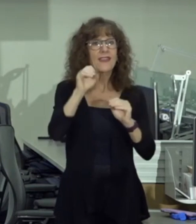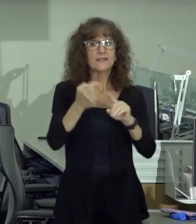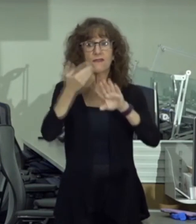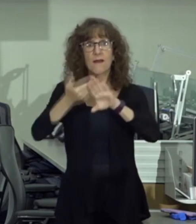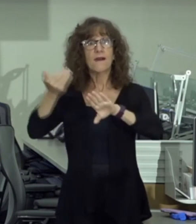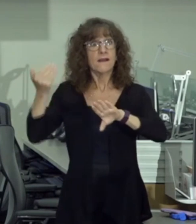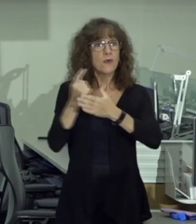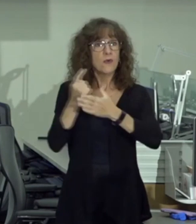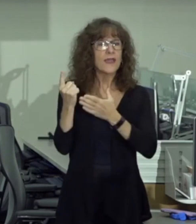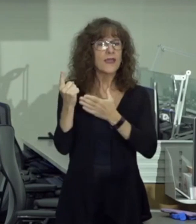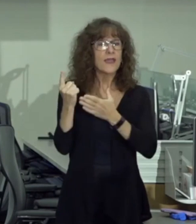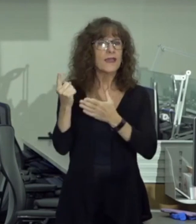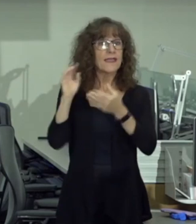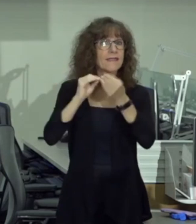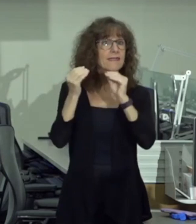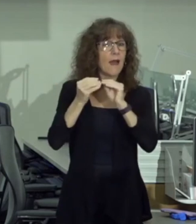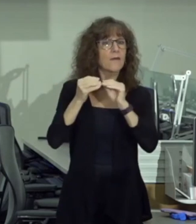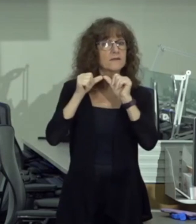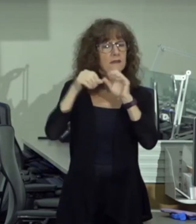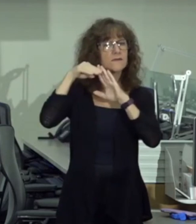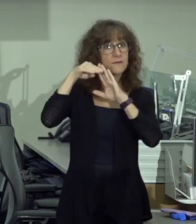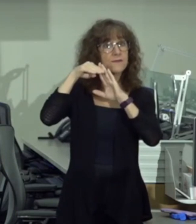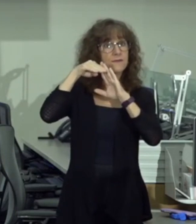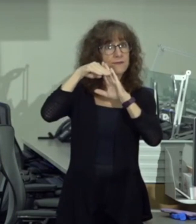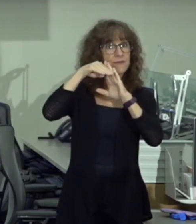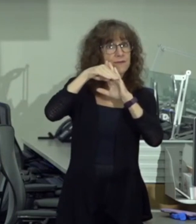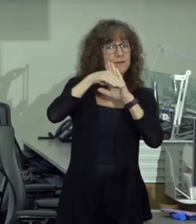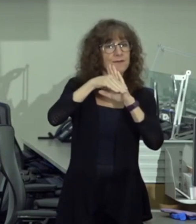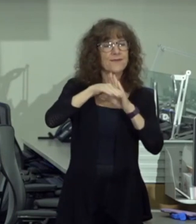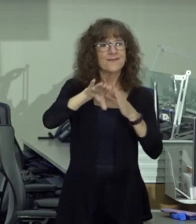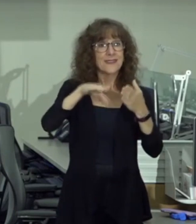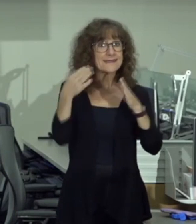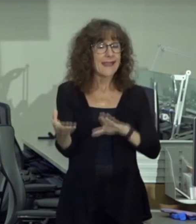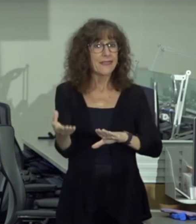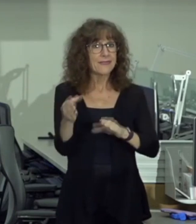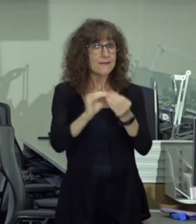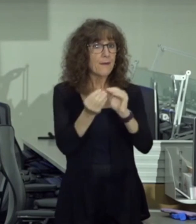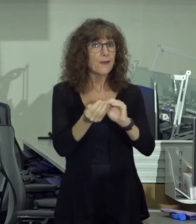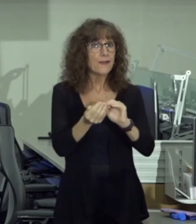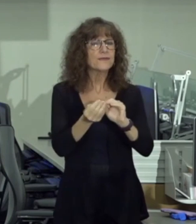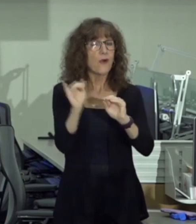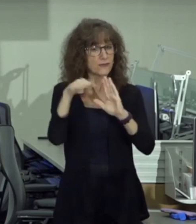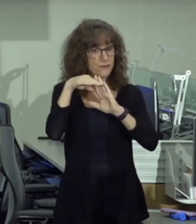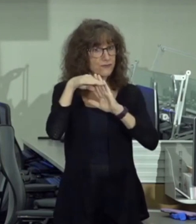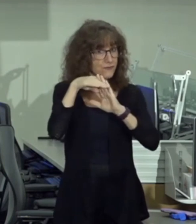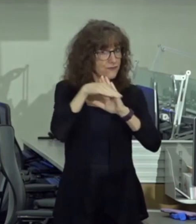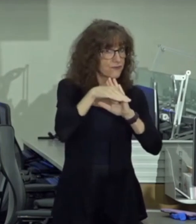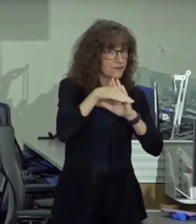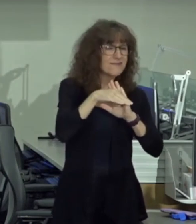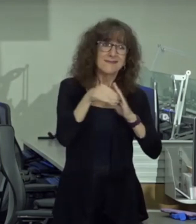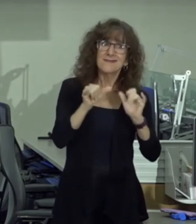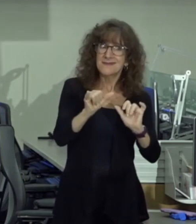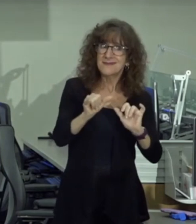prior weeks, and our numbers continue to decline. The rate of death from COVID-19 is also going down, again, although